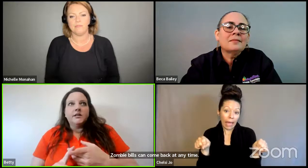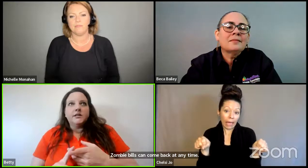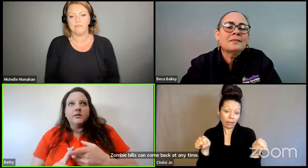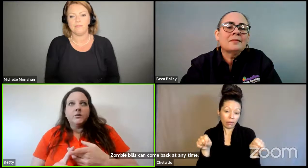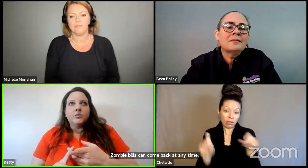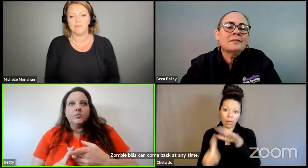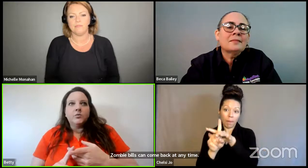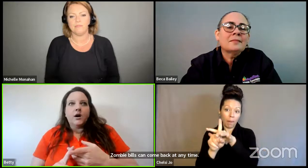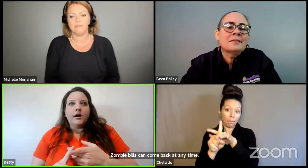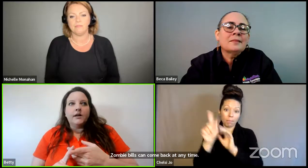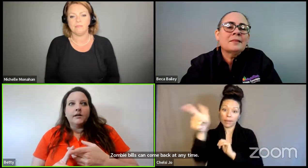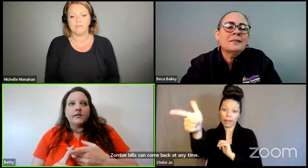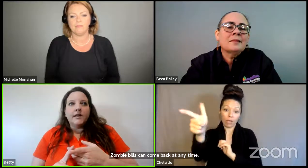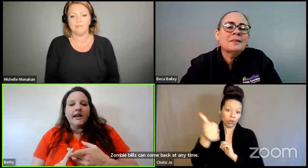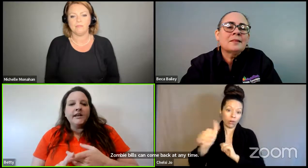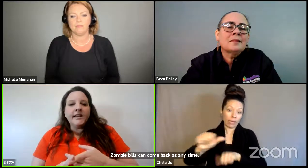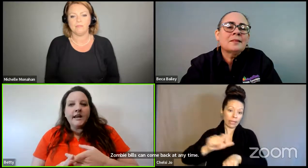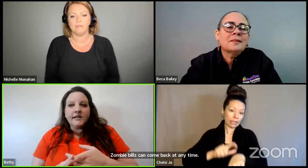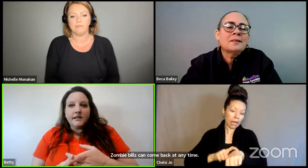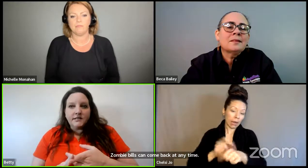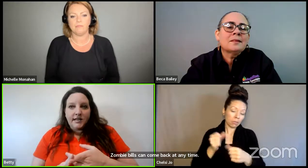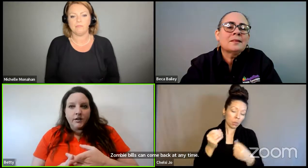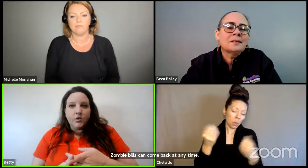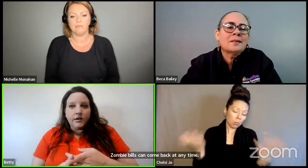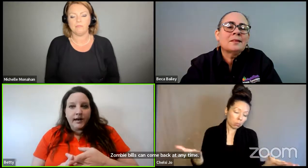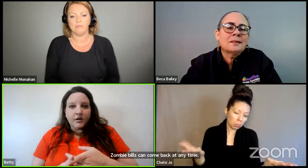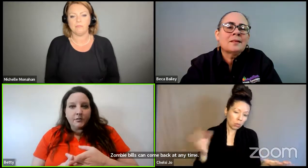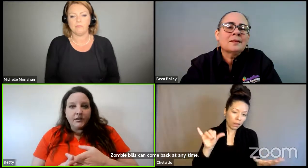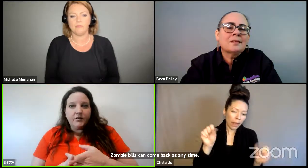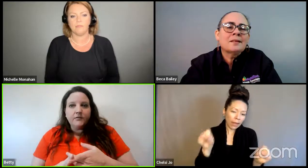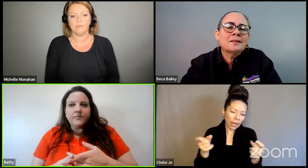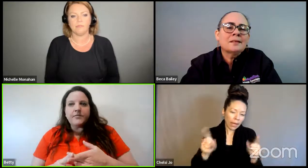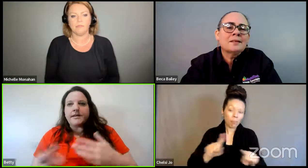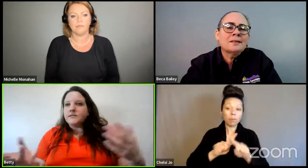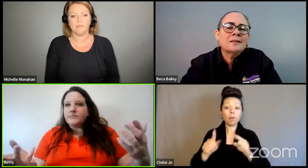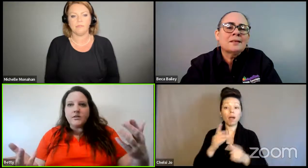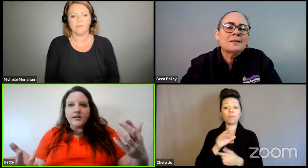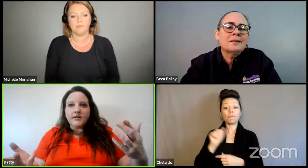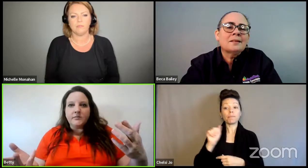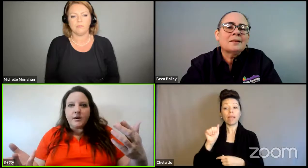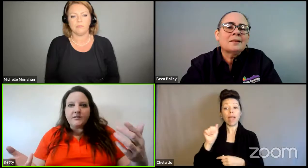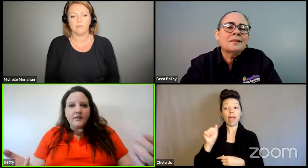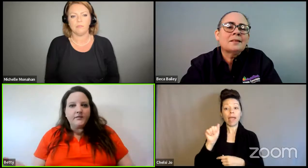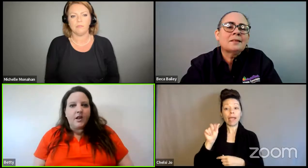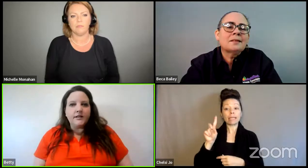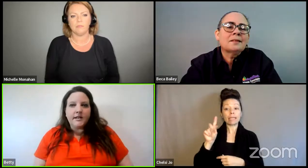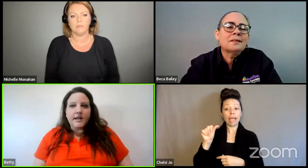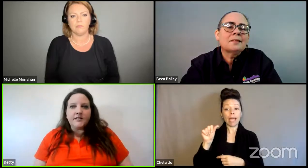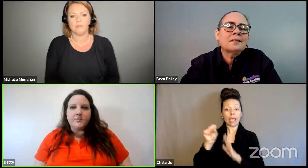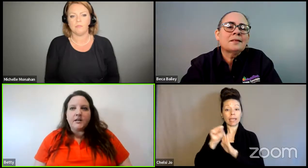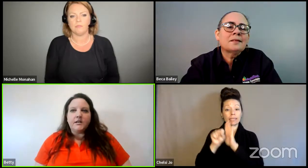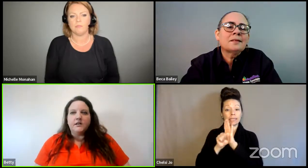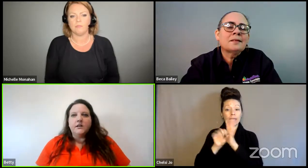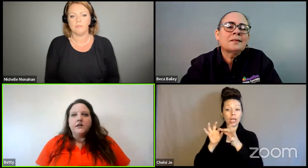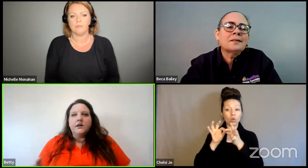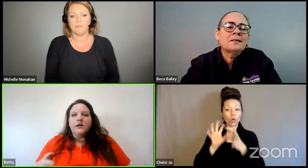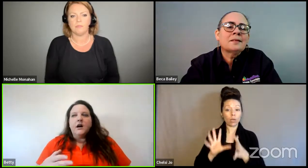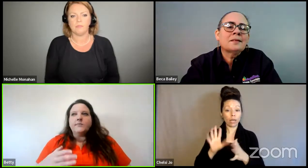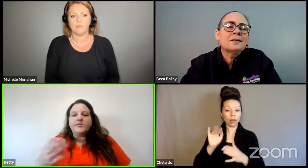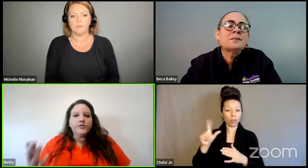is the ADA state coordinator bill. That's a bill that Representative Longden has